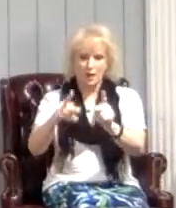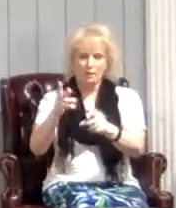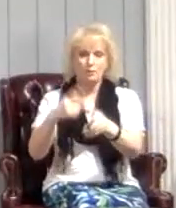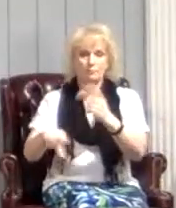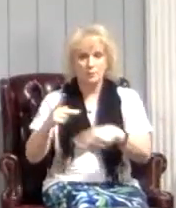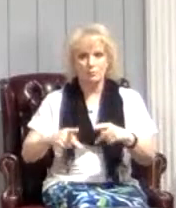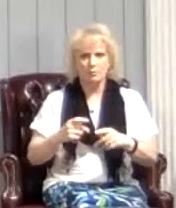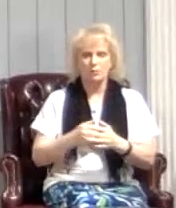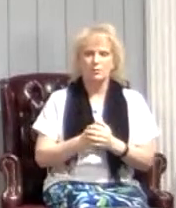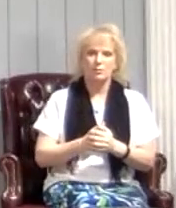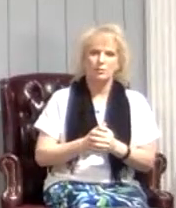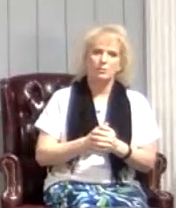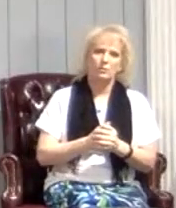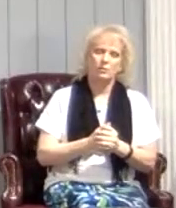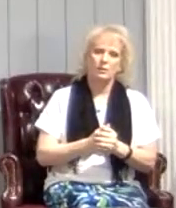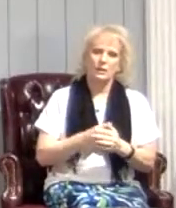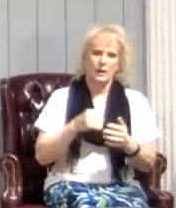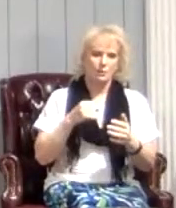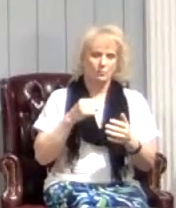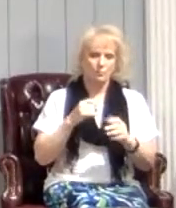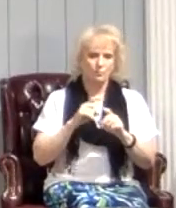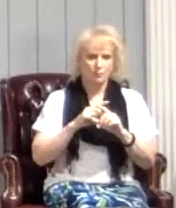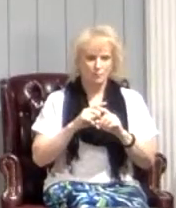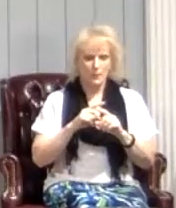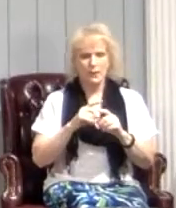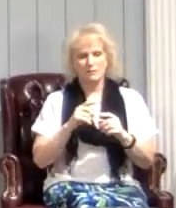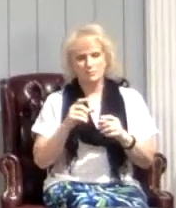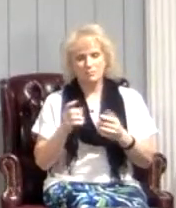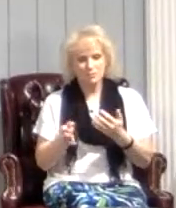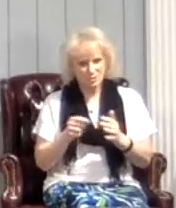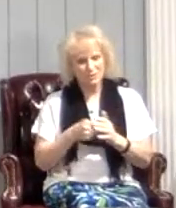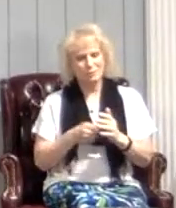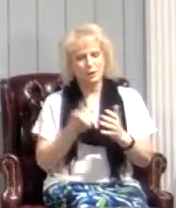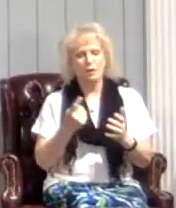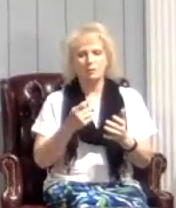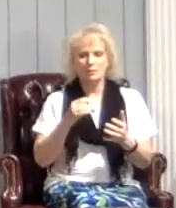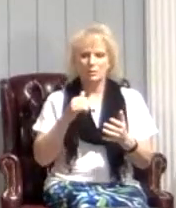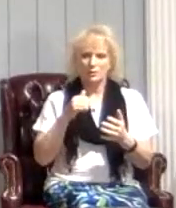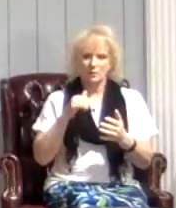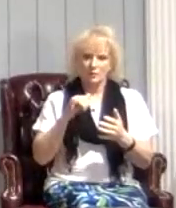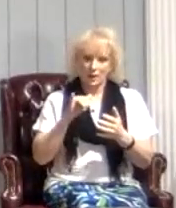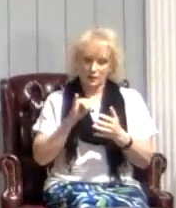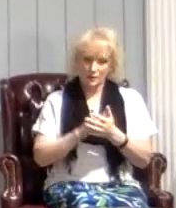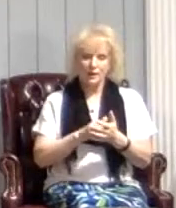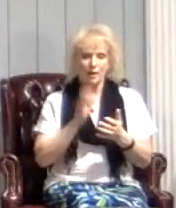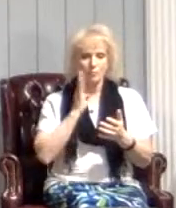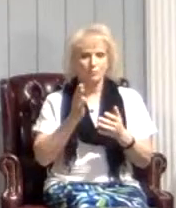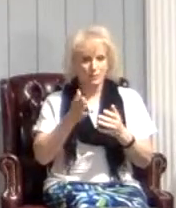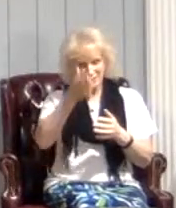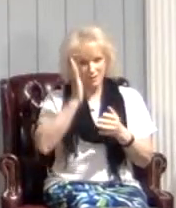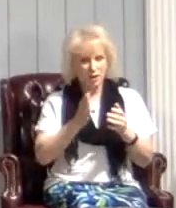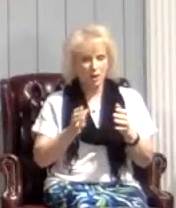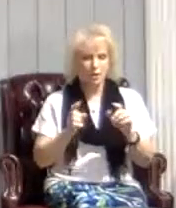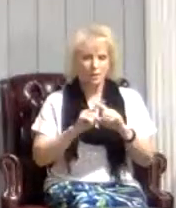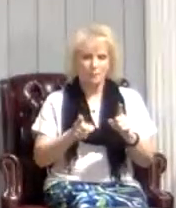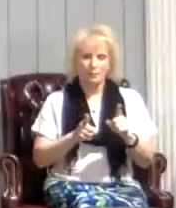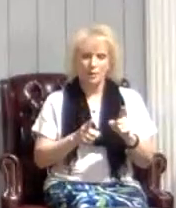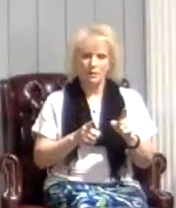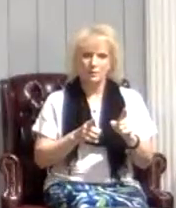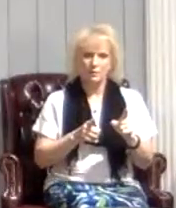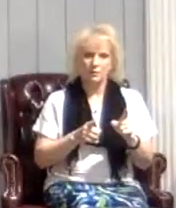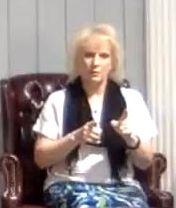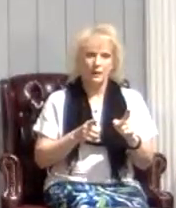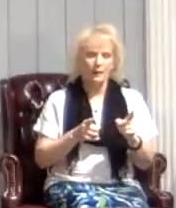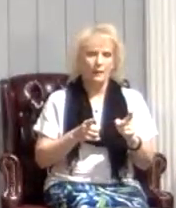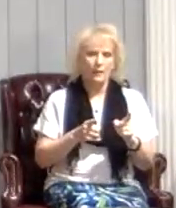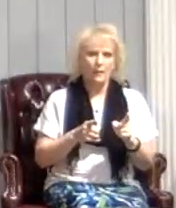isn't the only way that God works. And certainly you don't want to look for, well, God, I need help, therefore I need somebody. And so I start looking